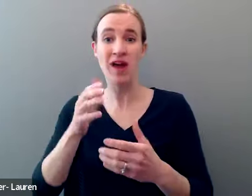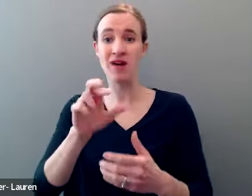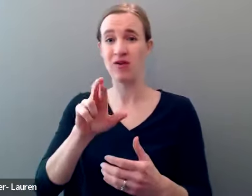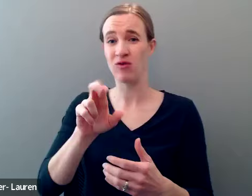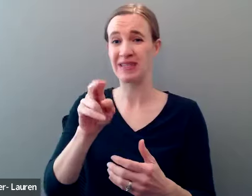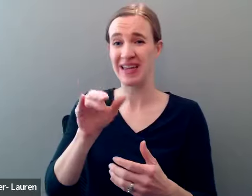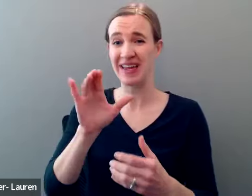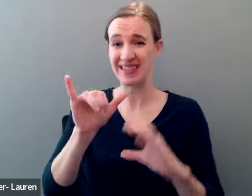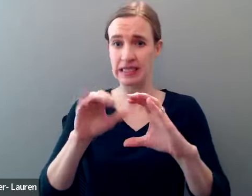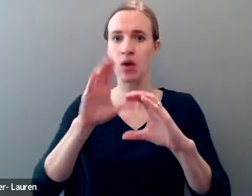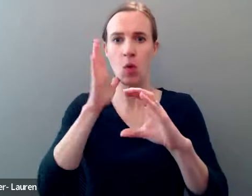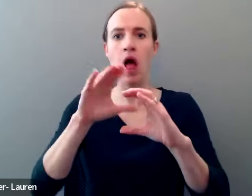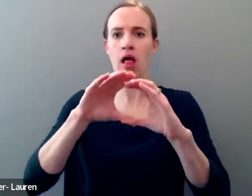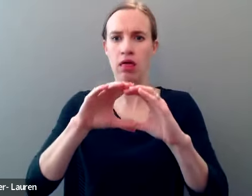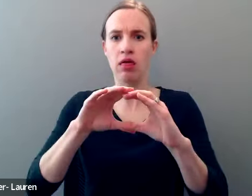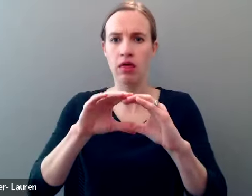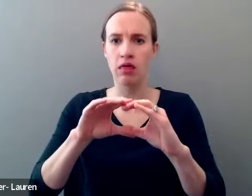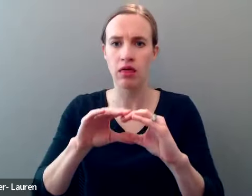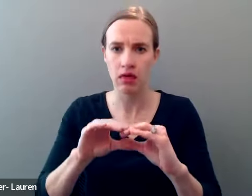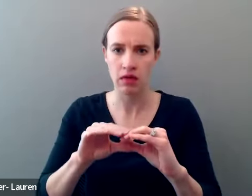resiliency stores, the better.